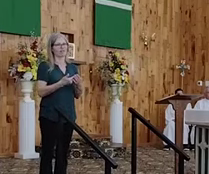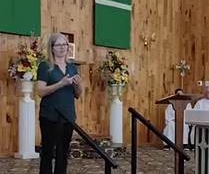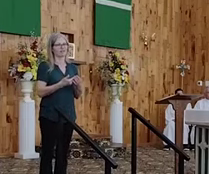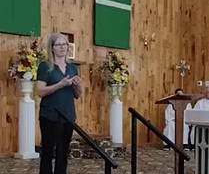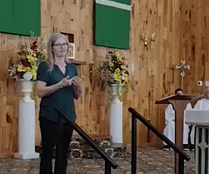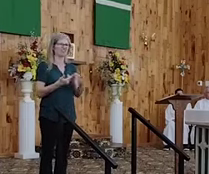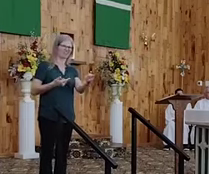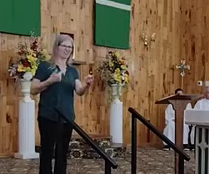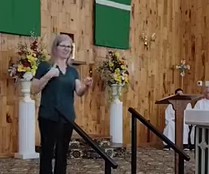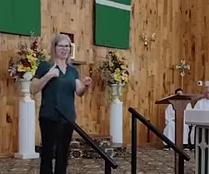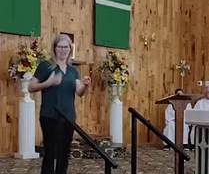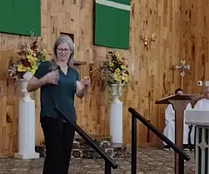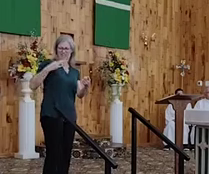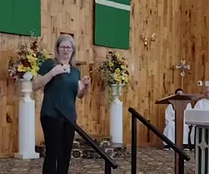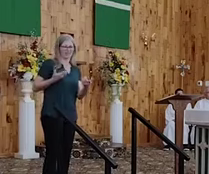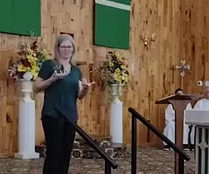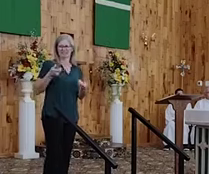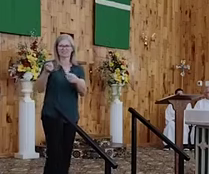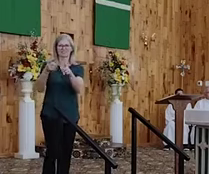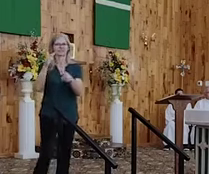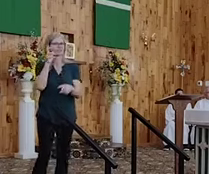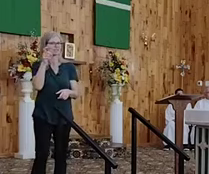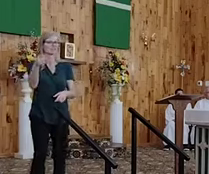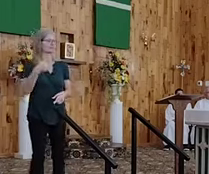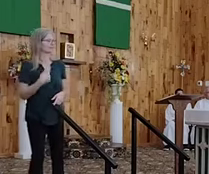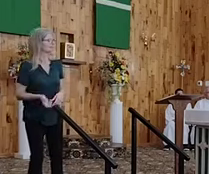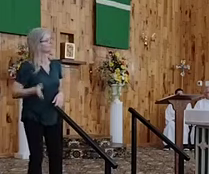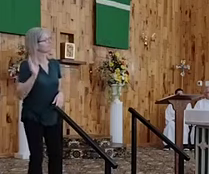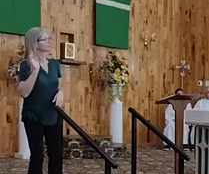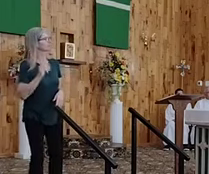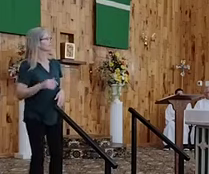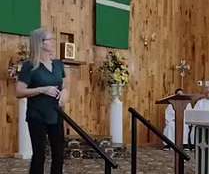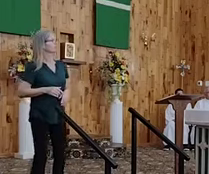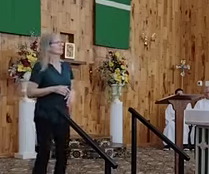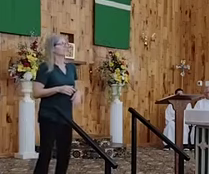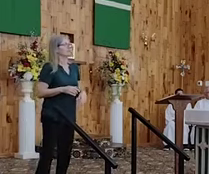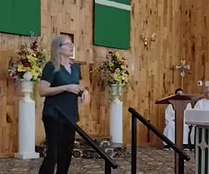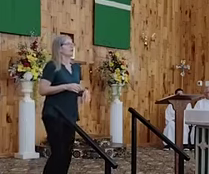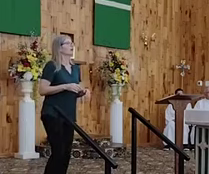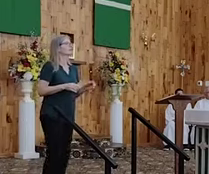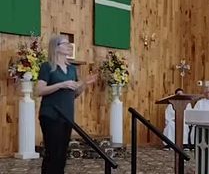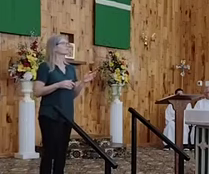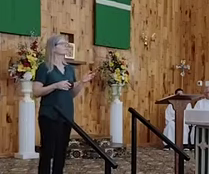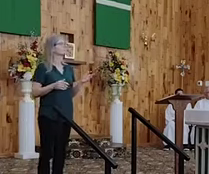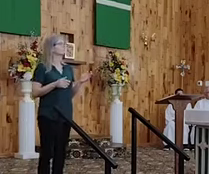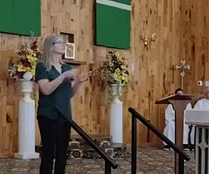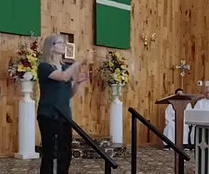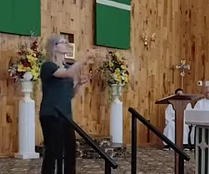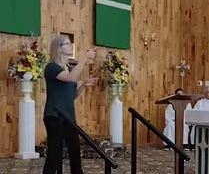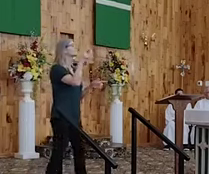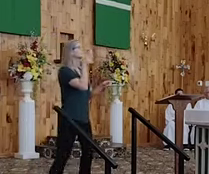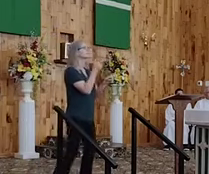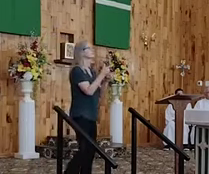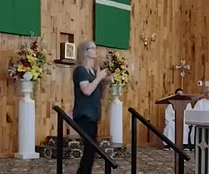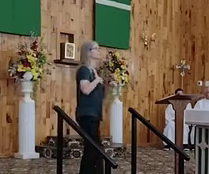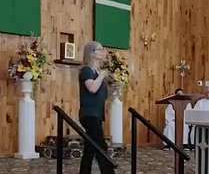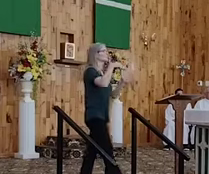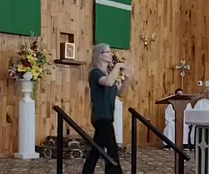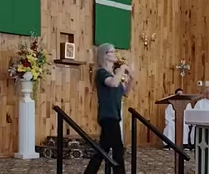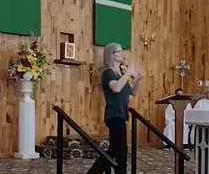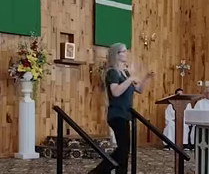Carry this for the mic to record. Yes, sister, read first. So look at this in Deuteronomy 32:4. What does it